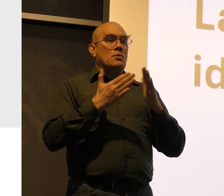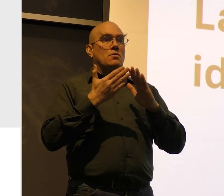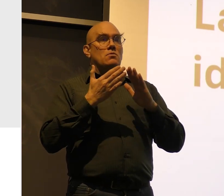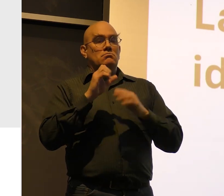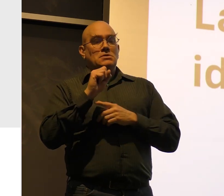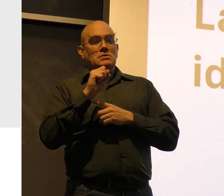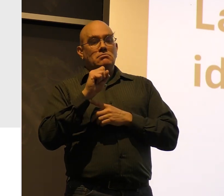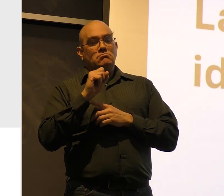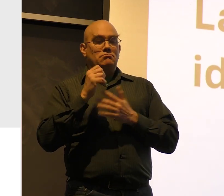that